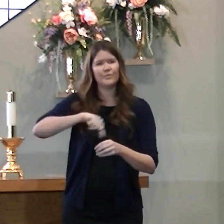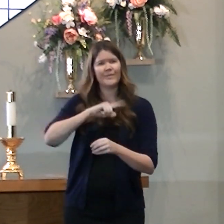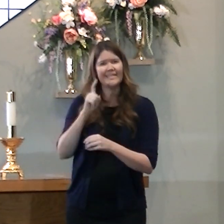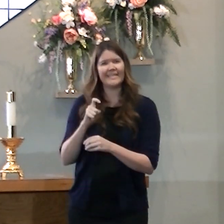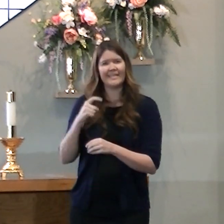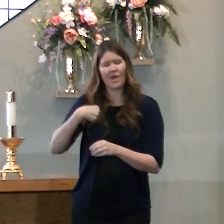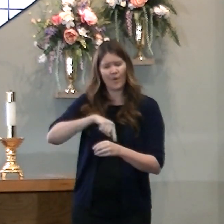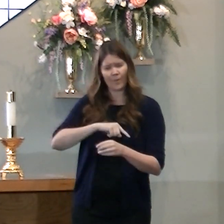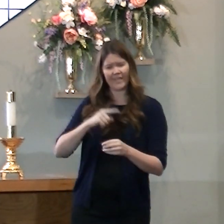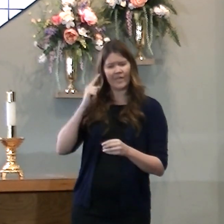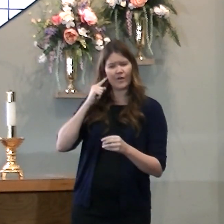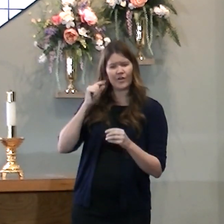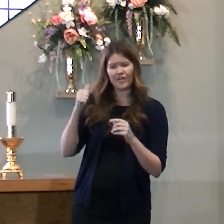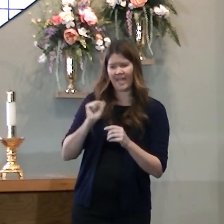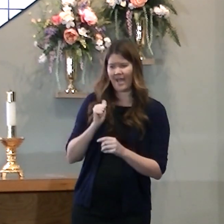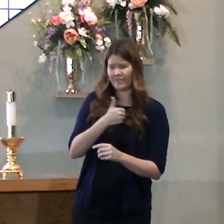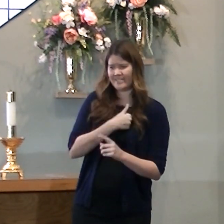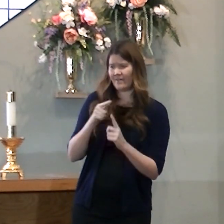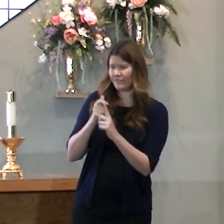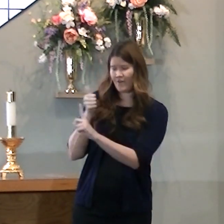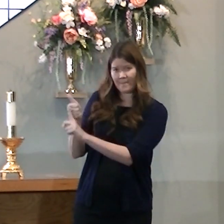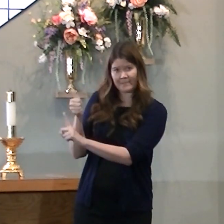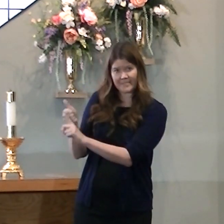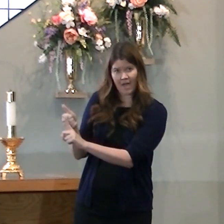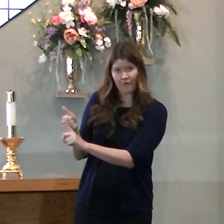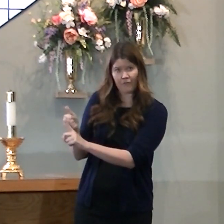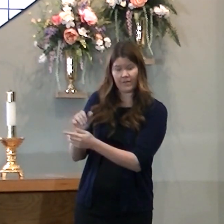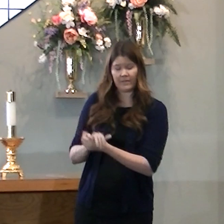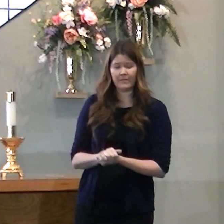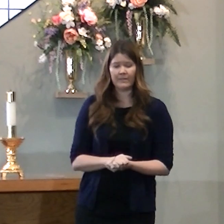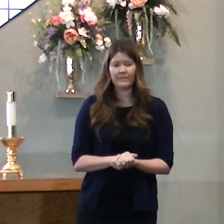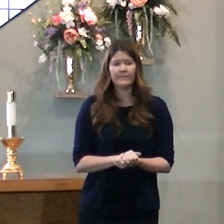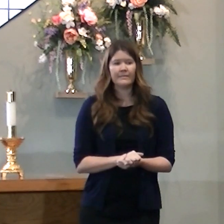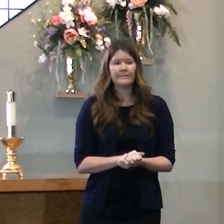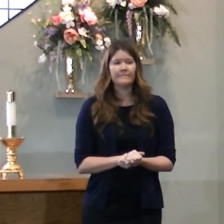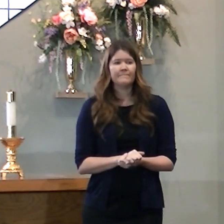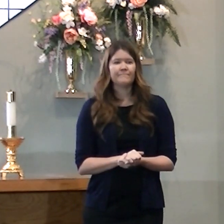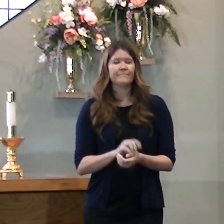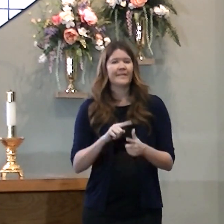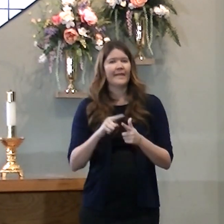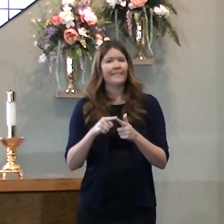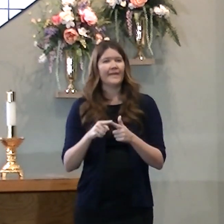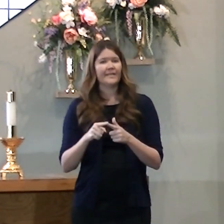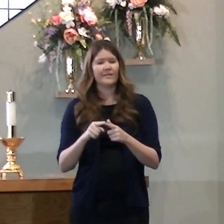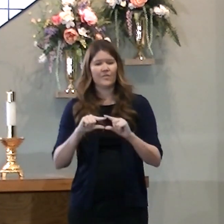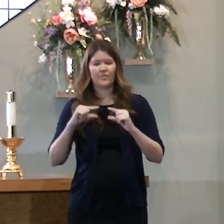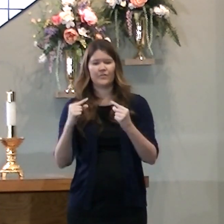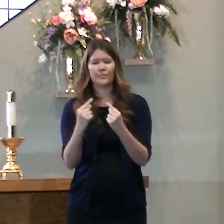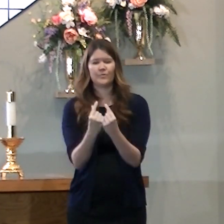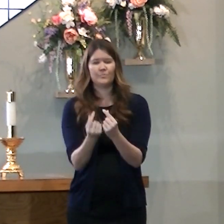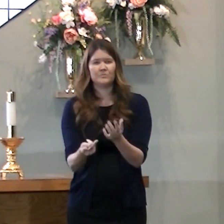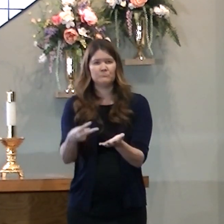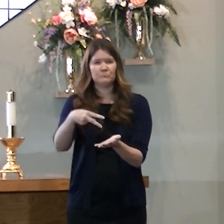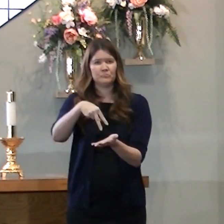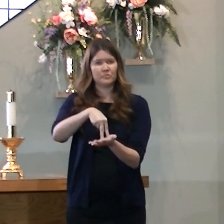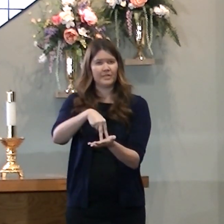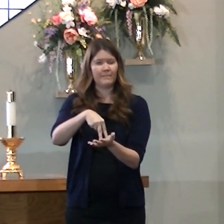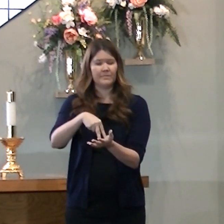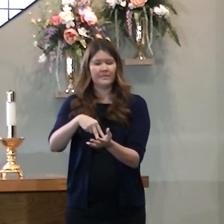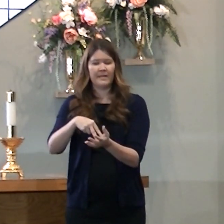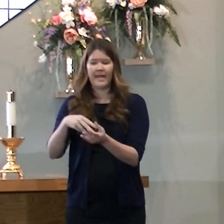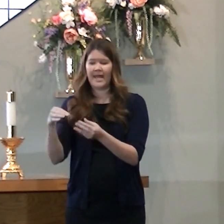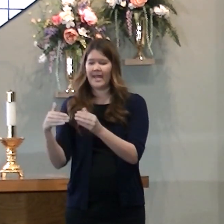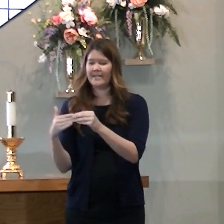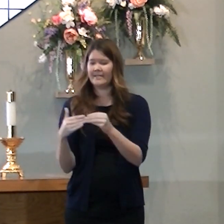have heard it ourselves from his own lips." Then the whole company of them arose and brought